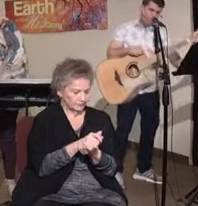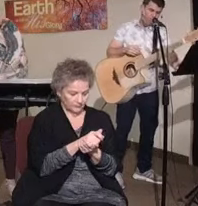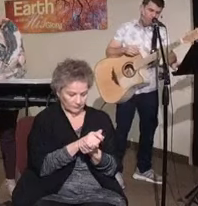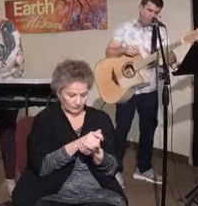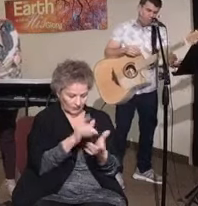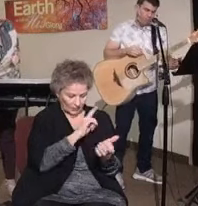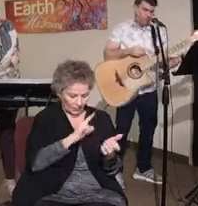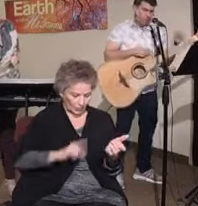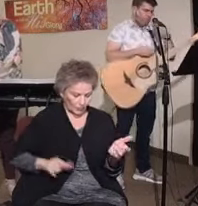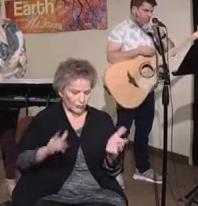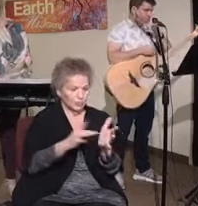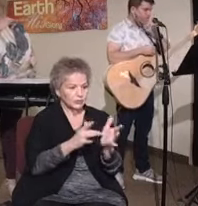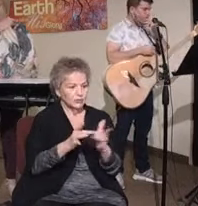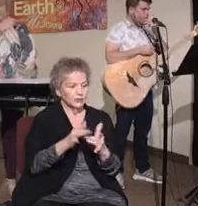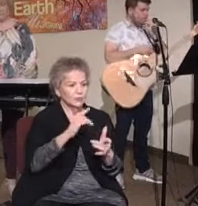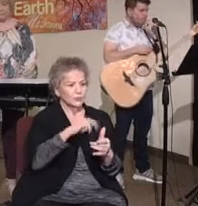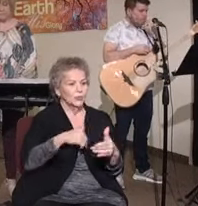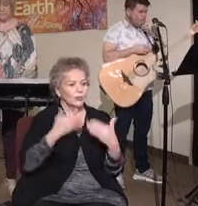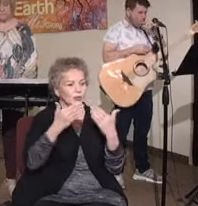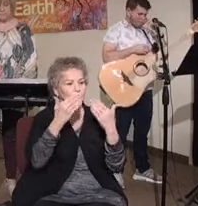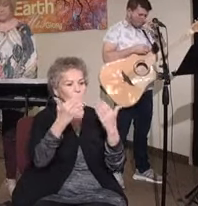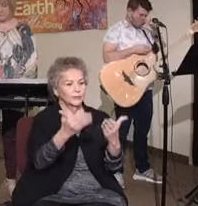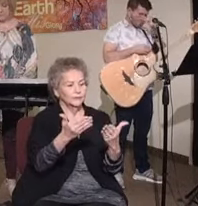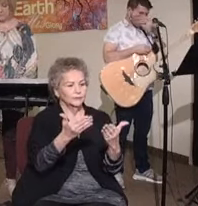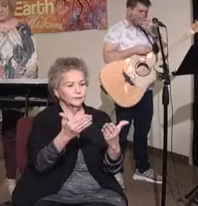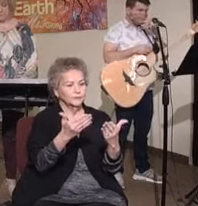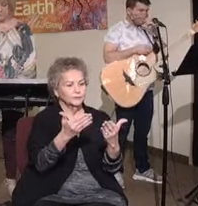Lord Jesus, we thank you for your